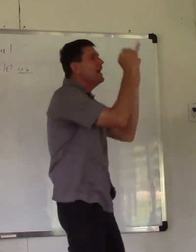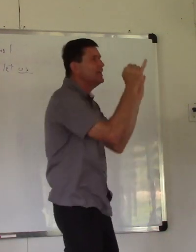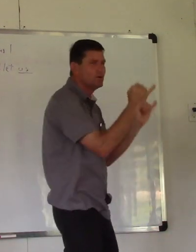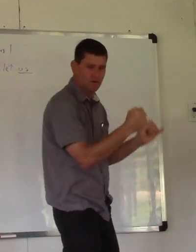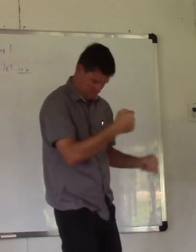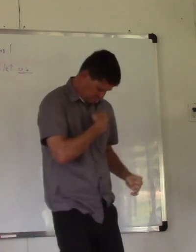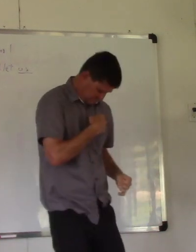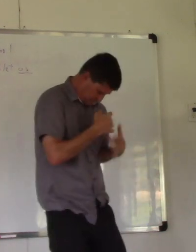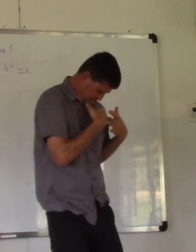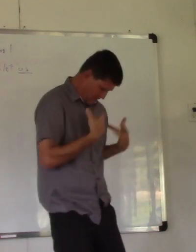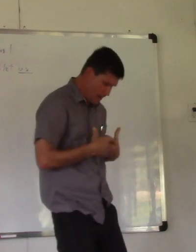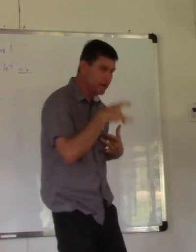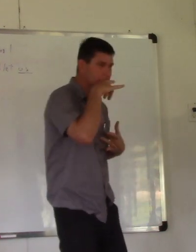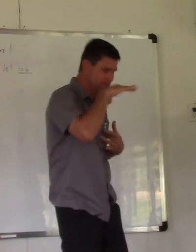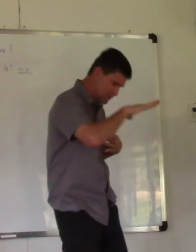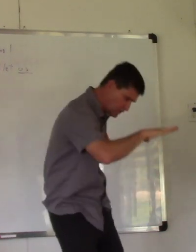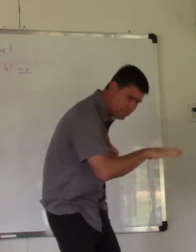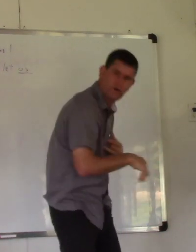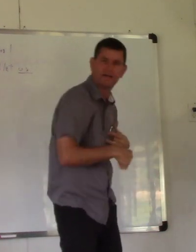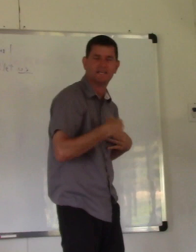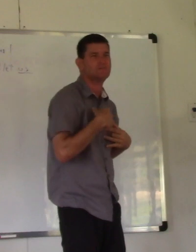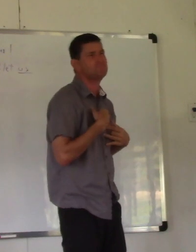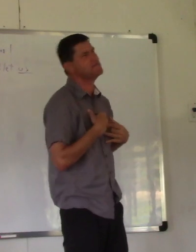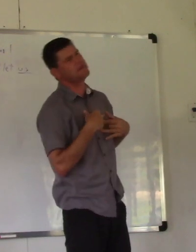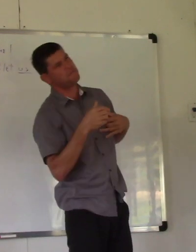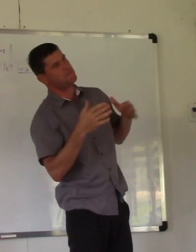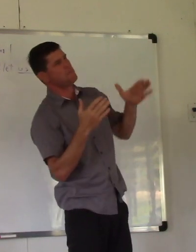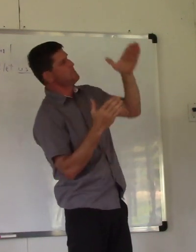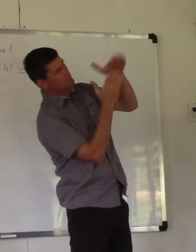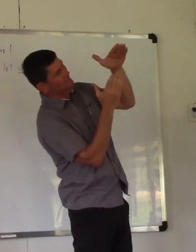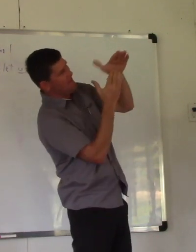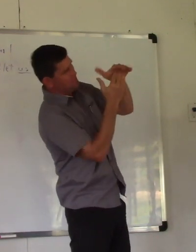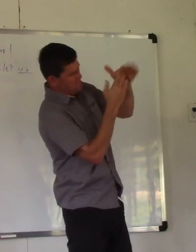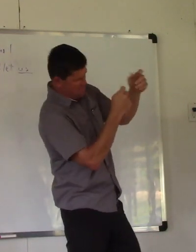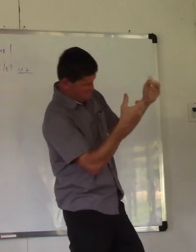Idol, my heart, a small boy, me, top.